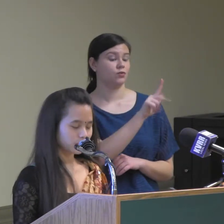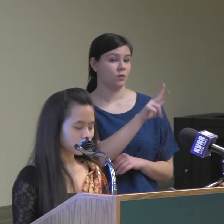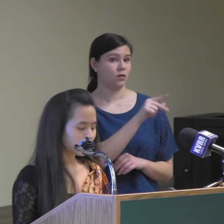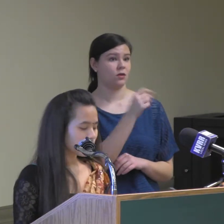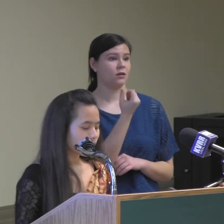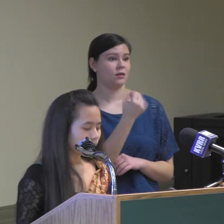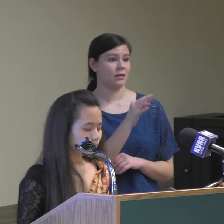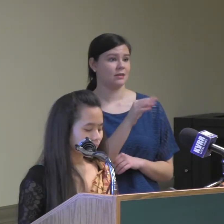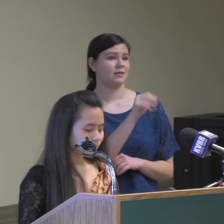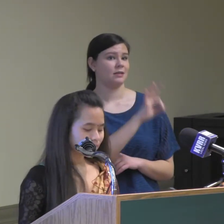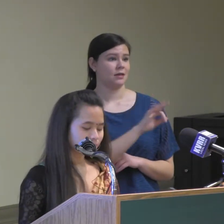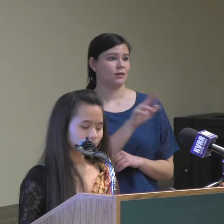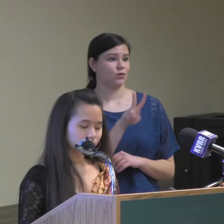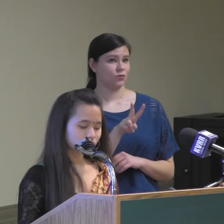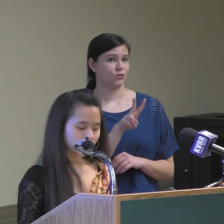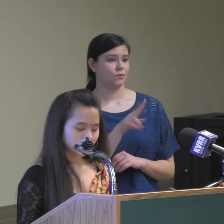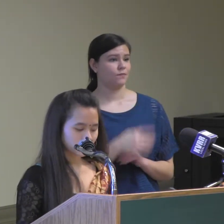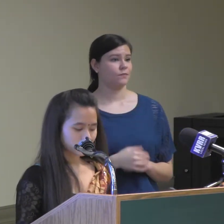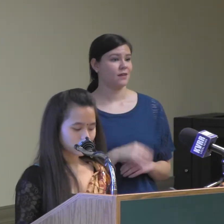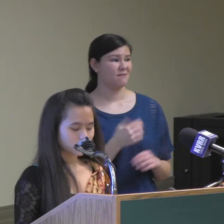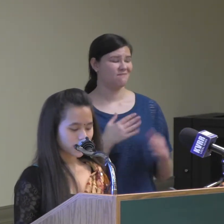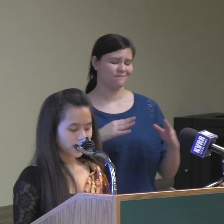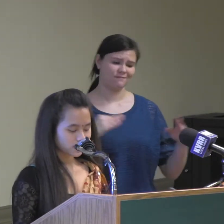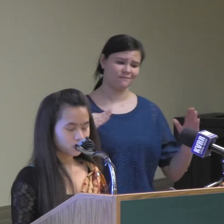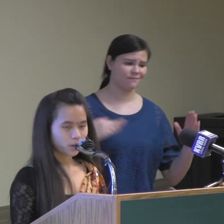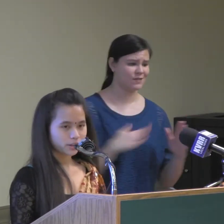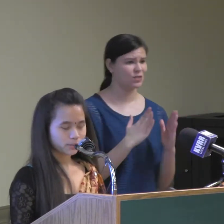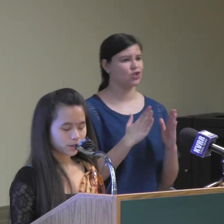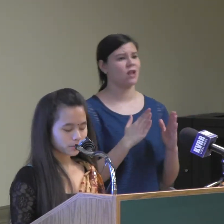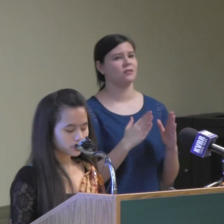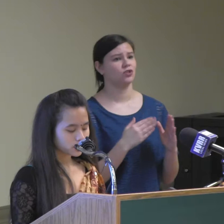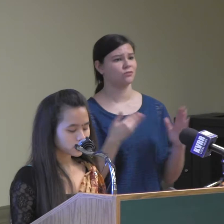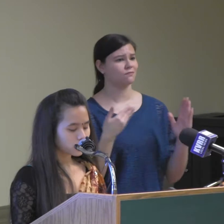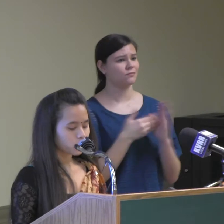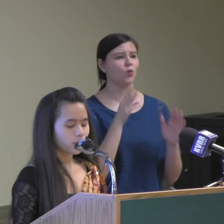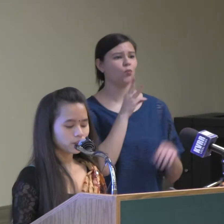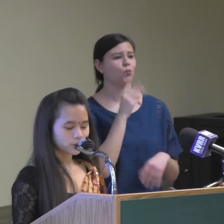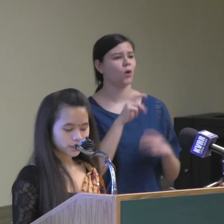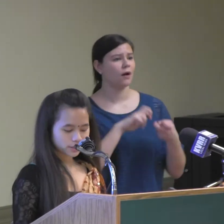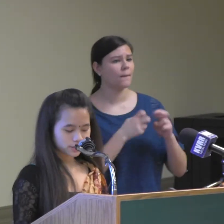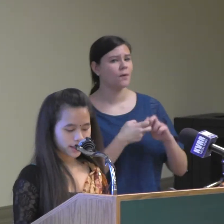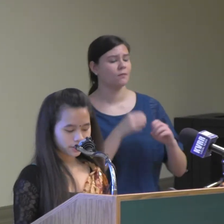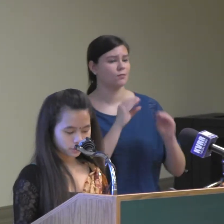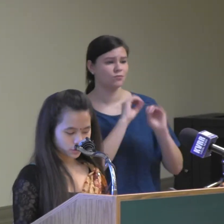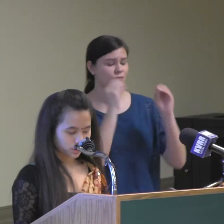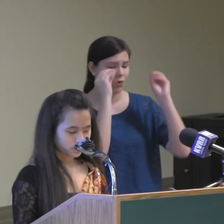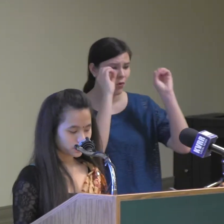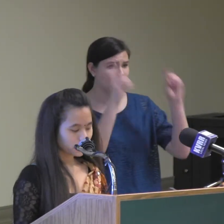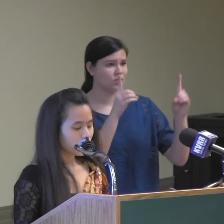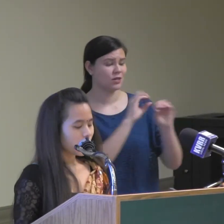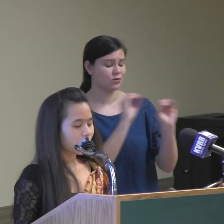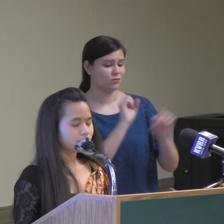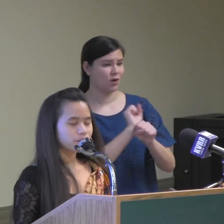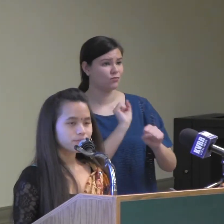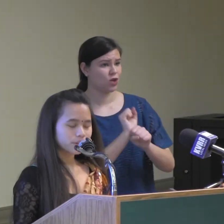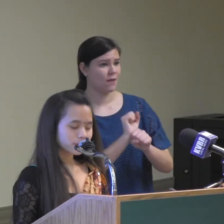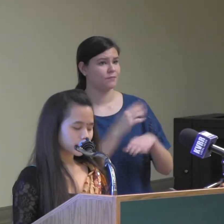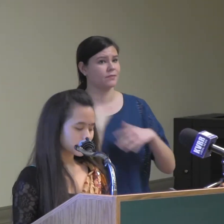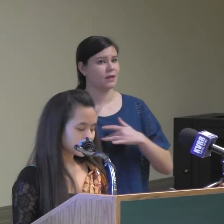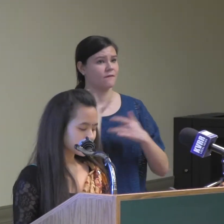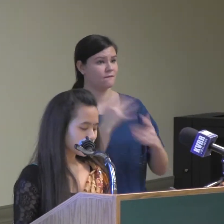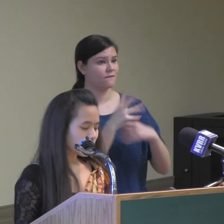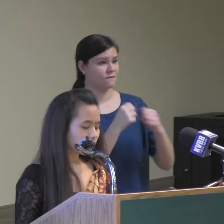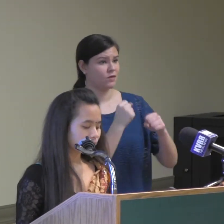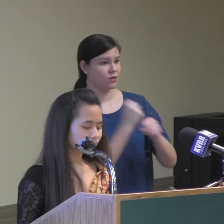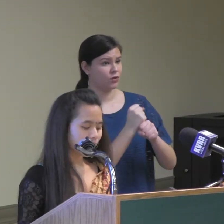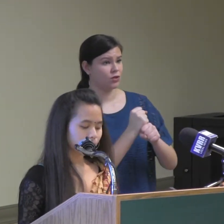23, 1992. They faced many challenges such as water problems no education, and no jobs. After a few